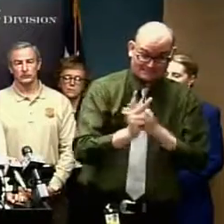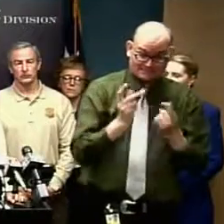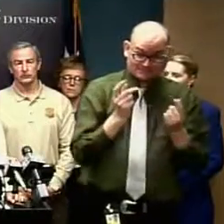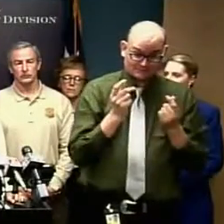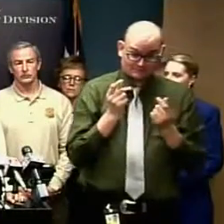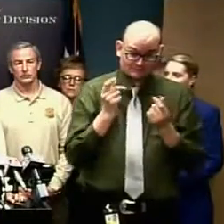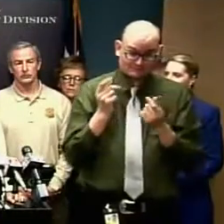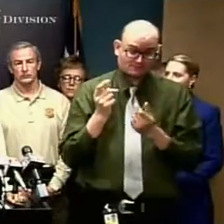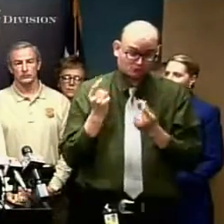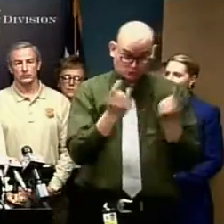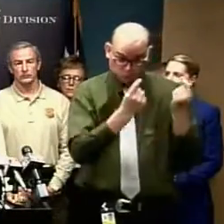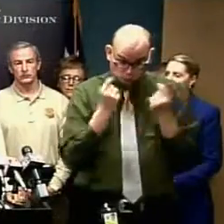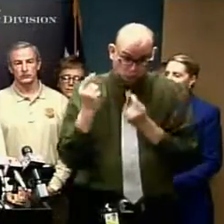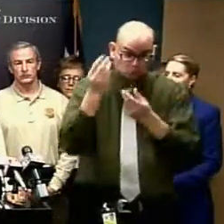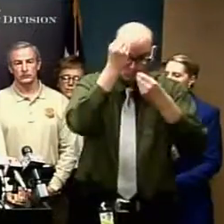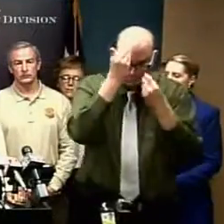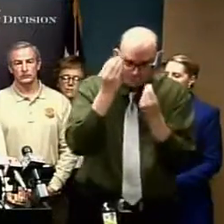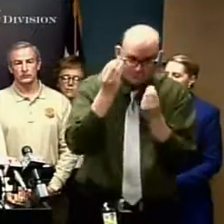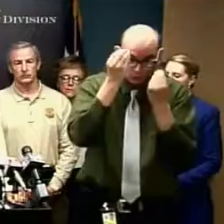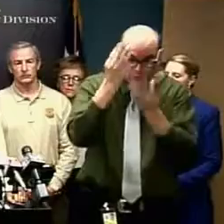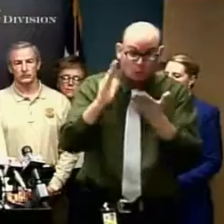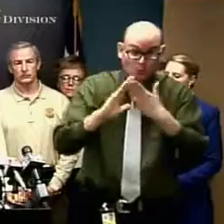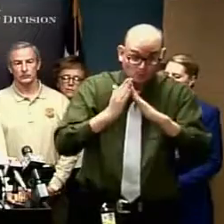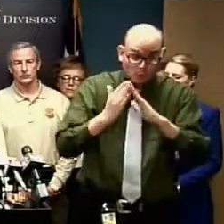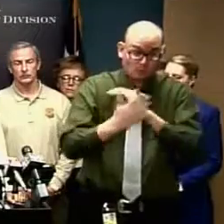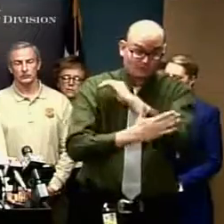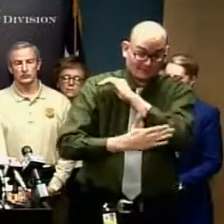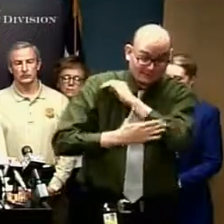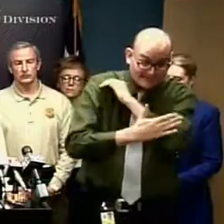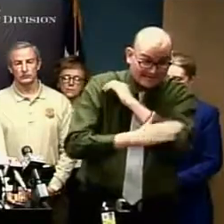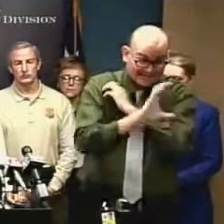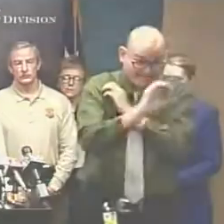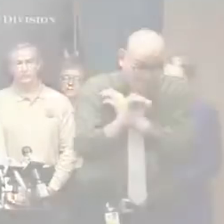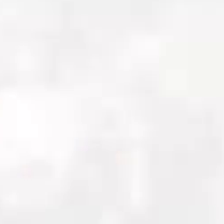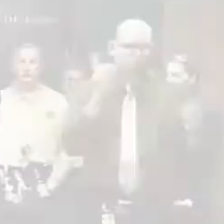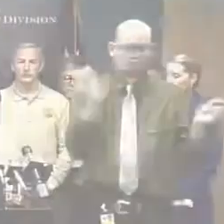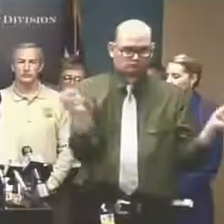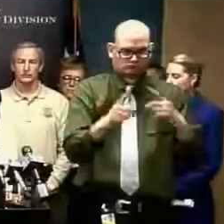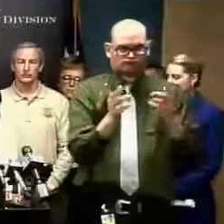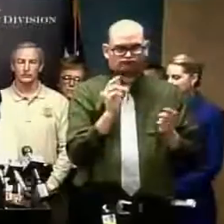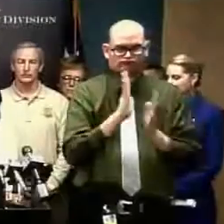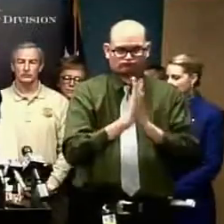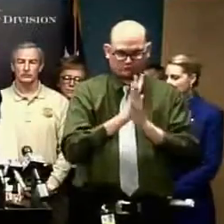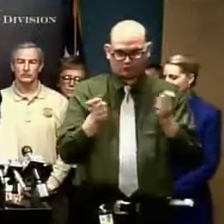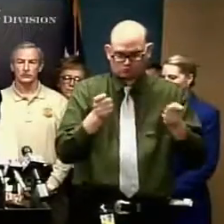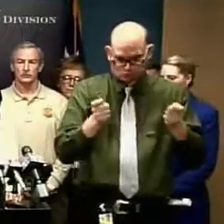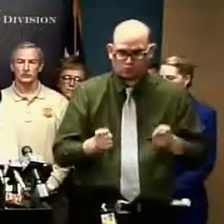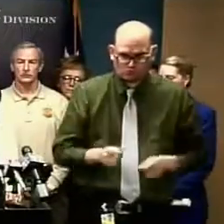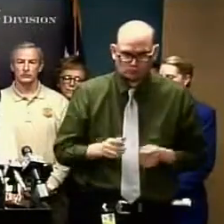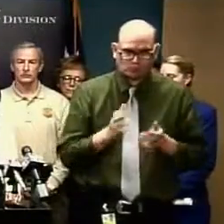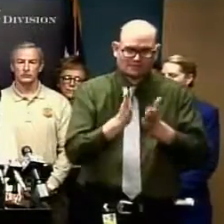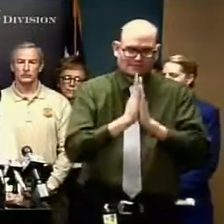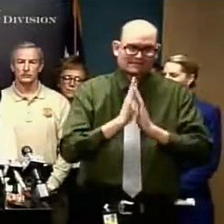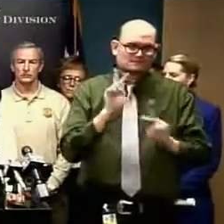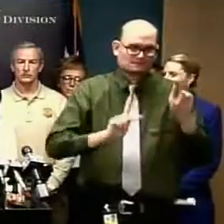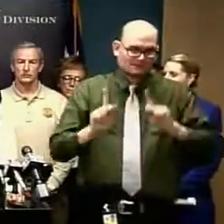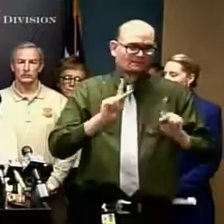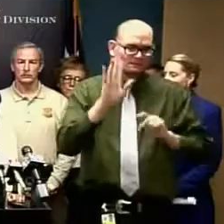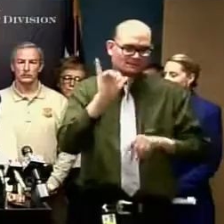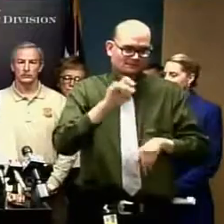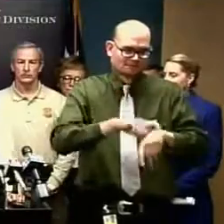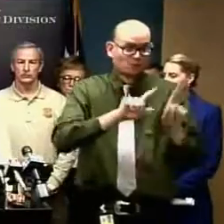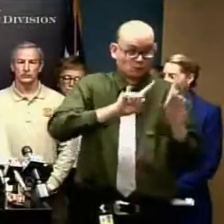so that they know what's coming, and to make sure that we're ahead of that whole situation. We do have damage assessments being